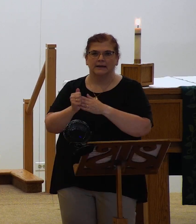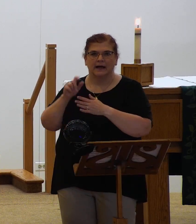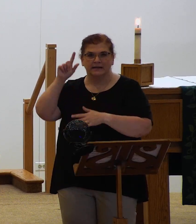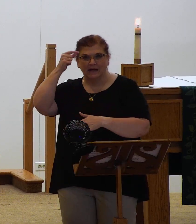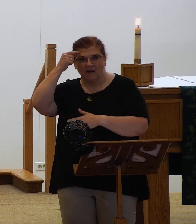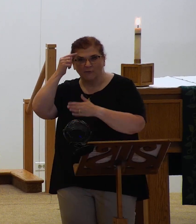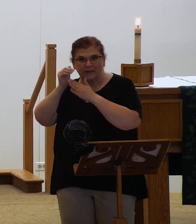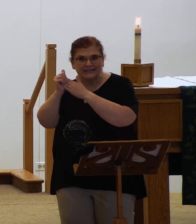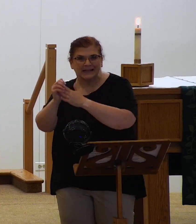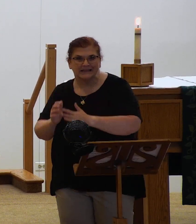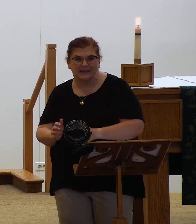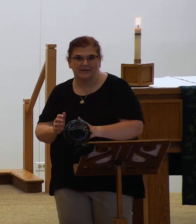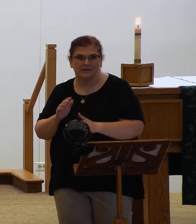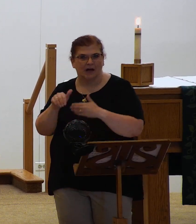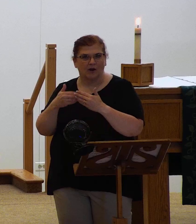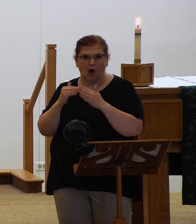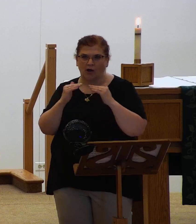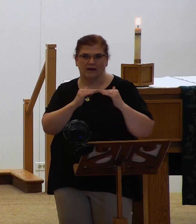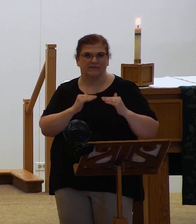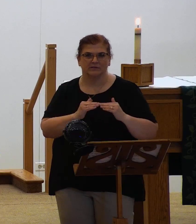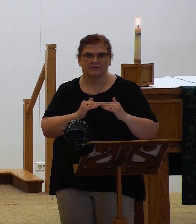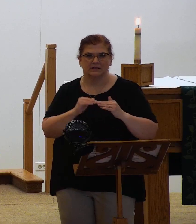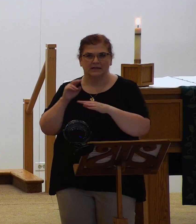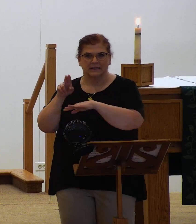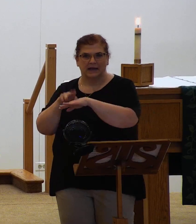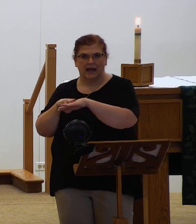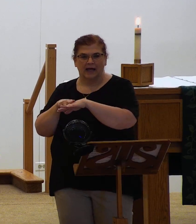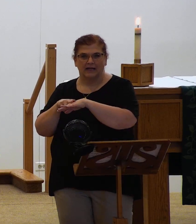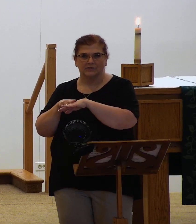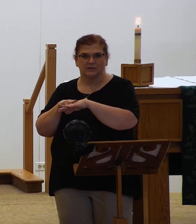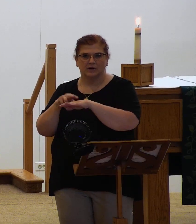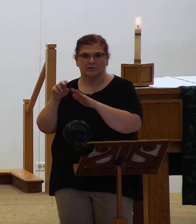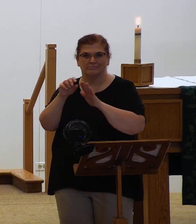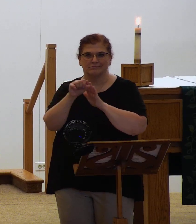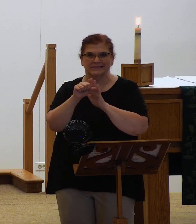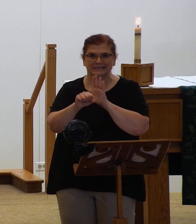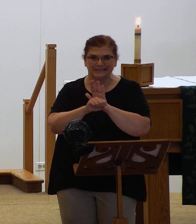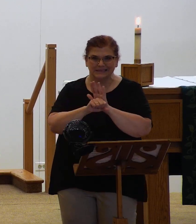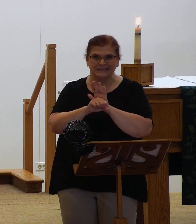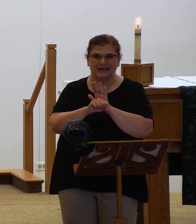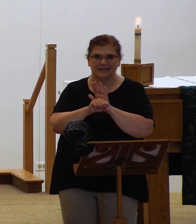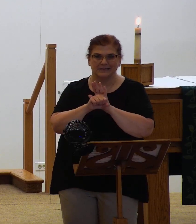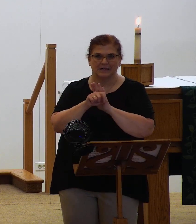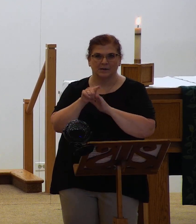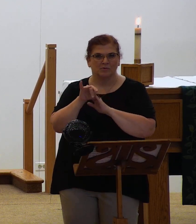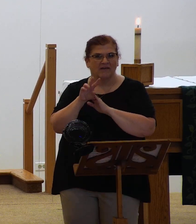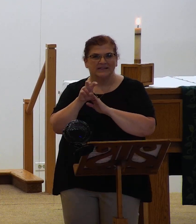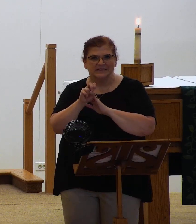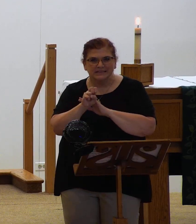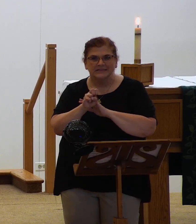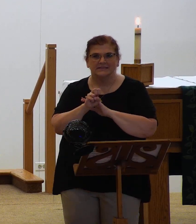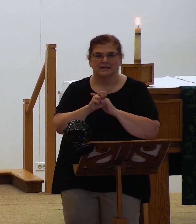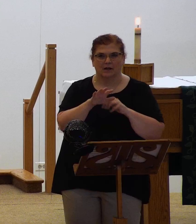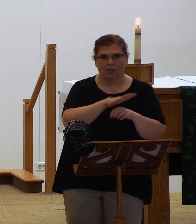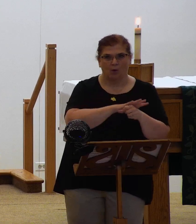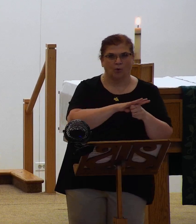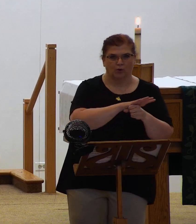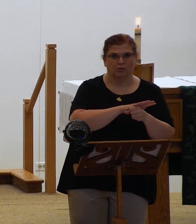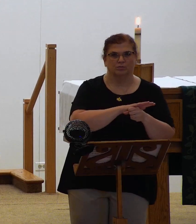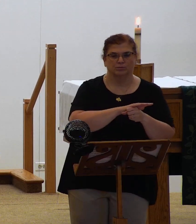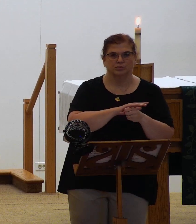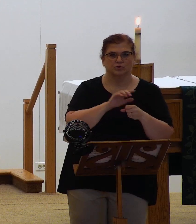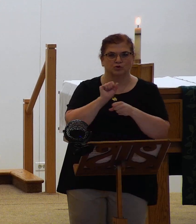Guide government leaders at all levels, national, state, province, and